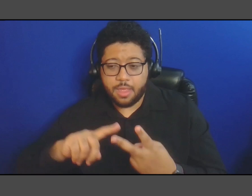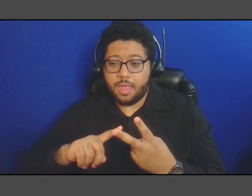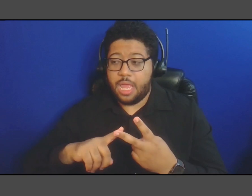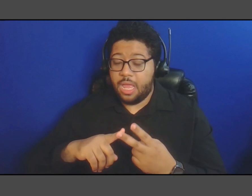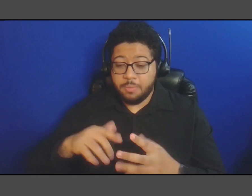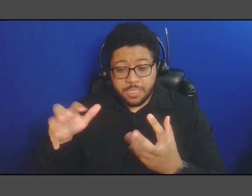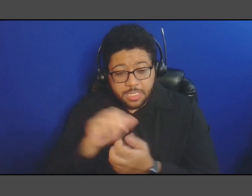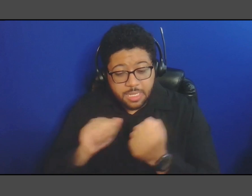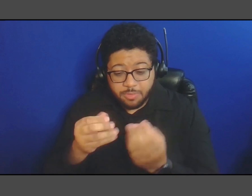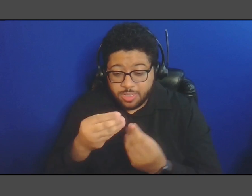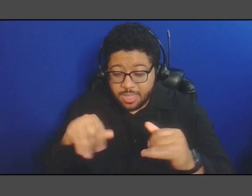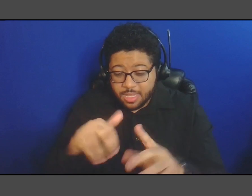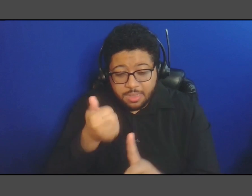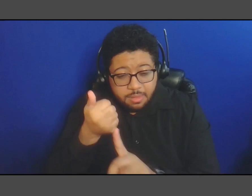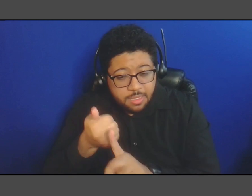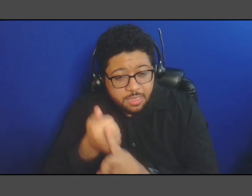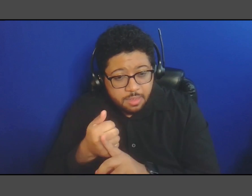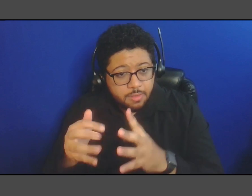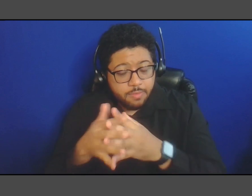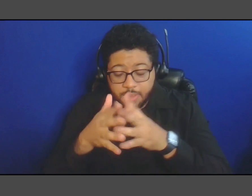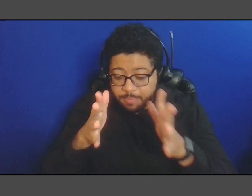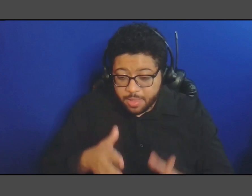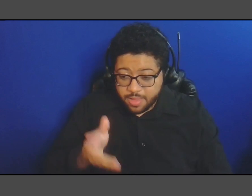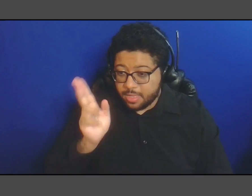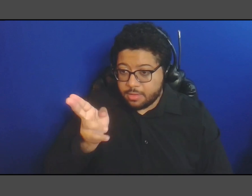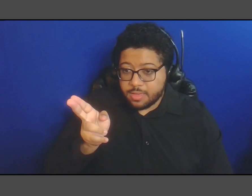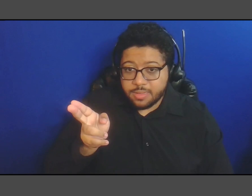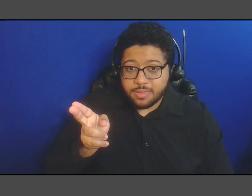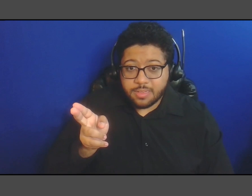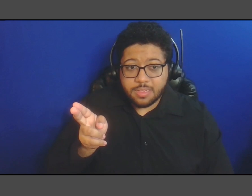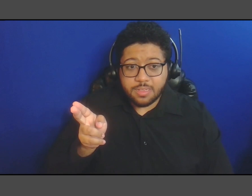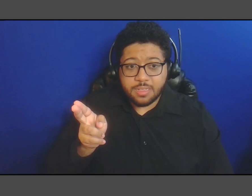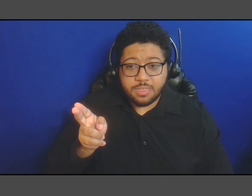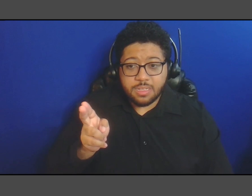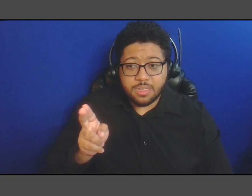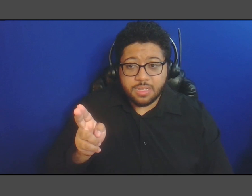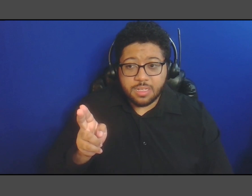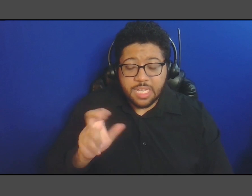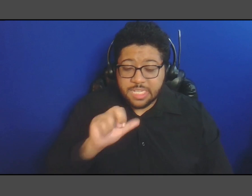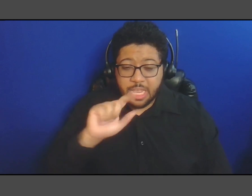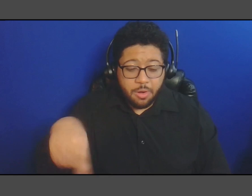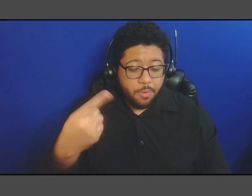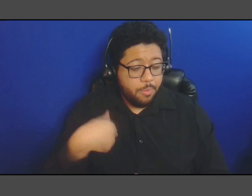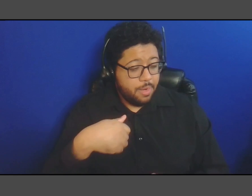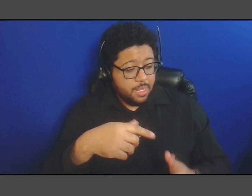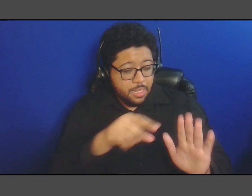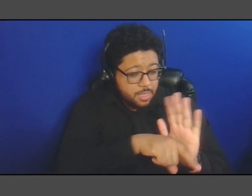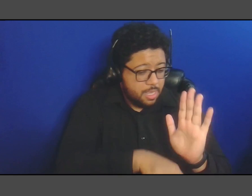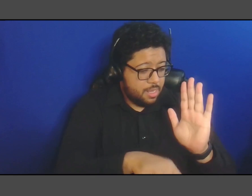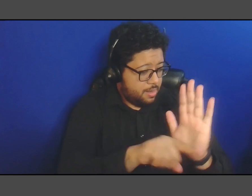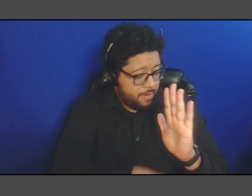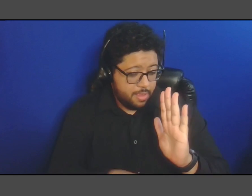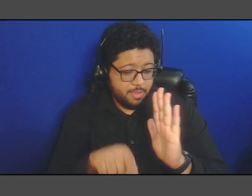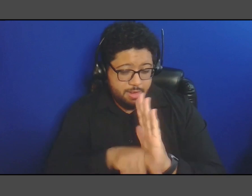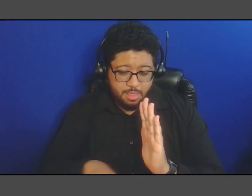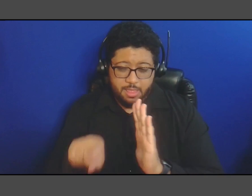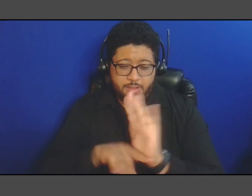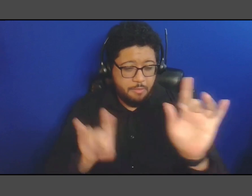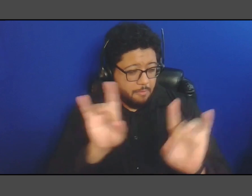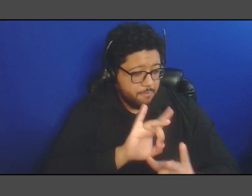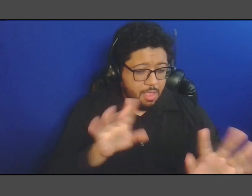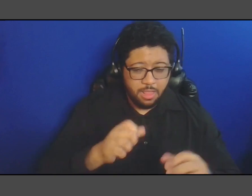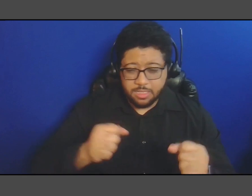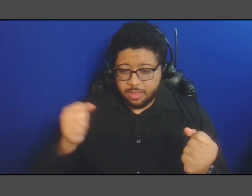not only, if you will, these stories of violence and terror, but we can't act like it